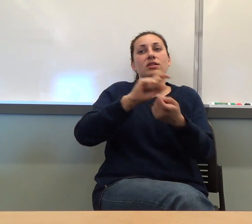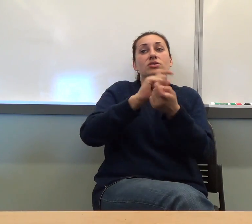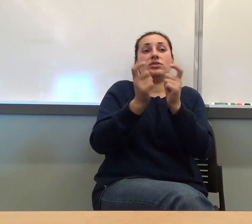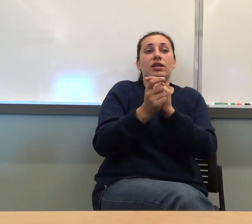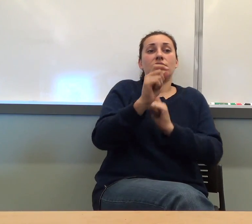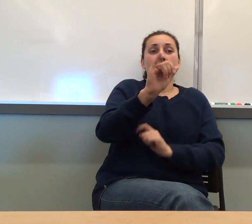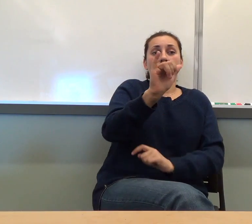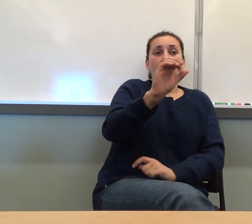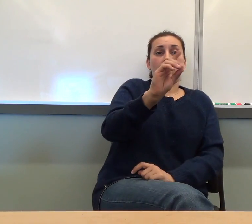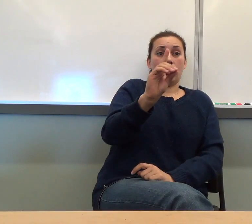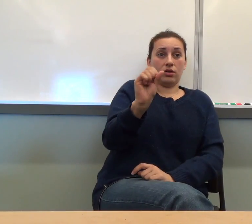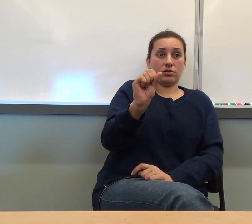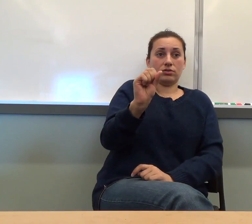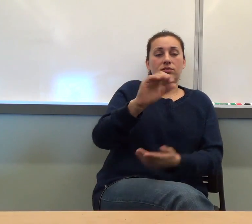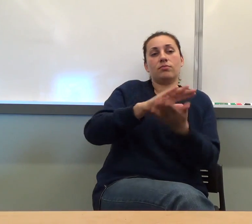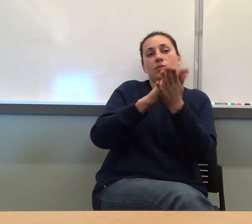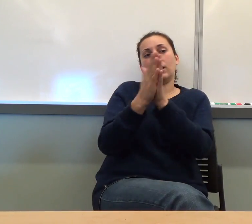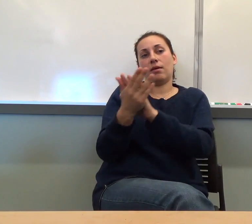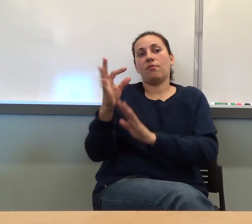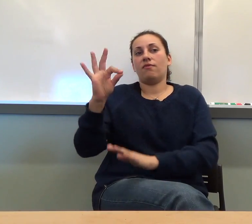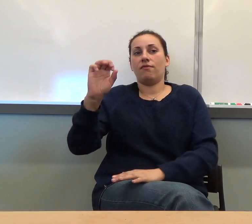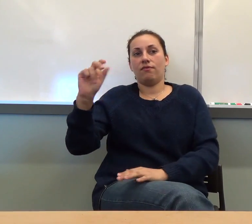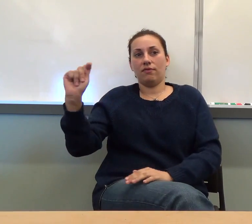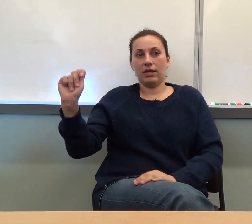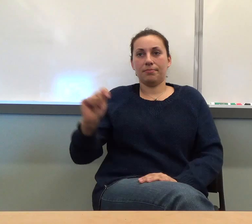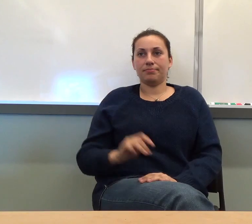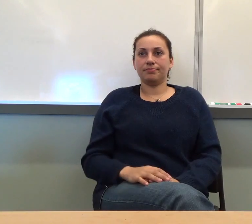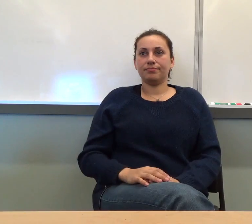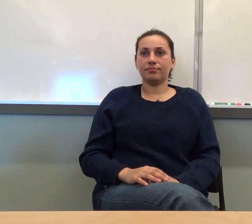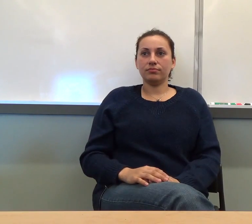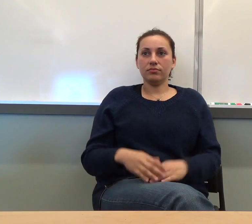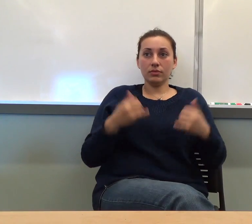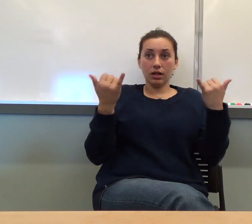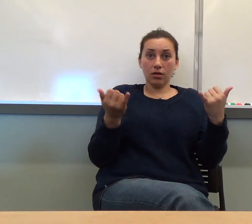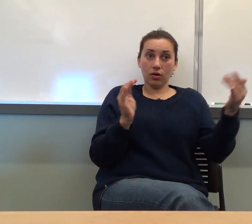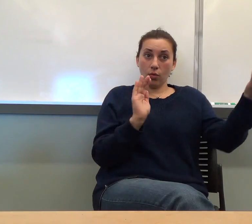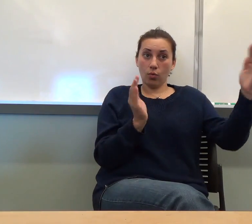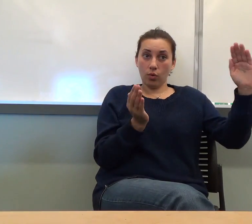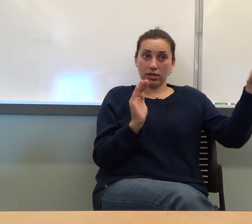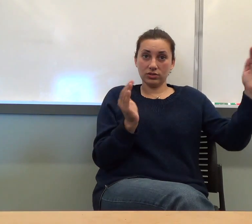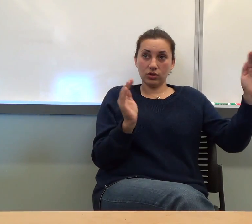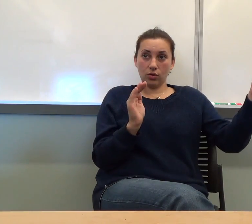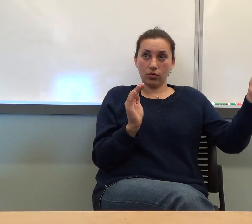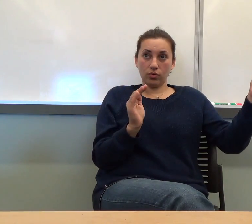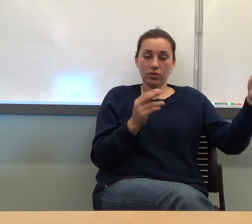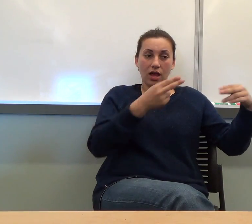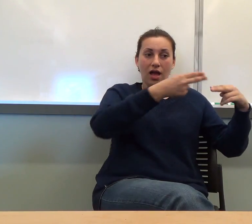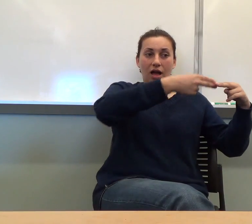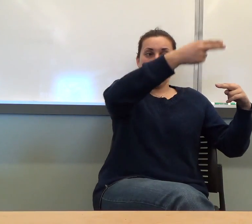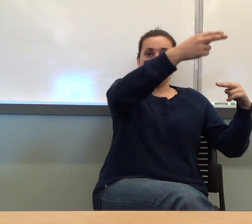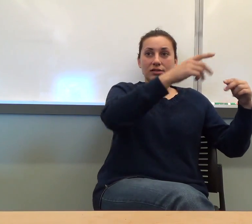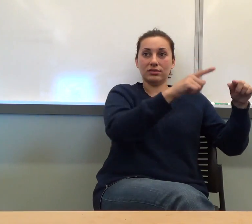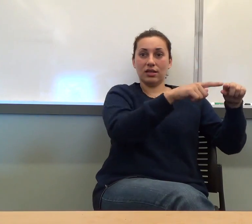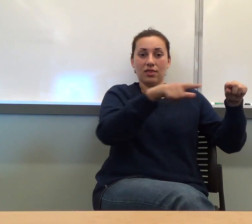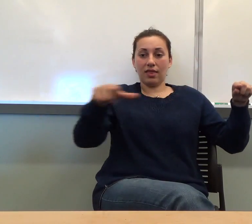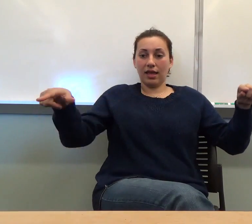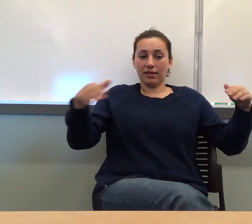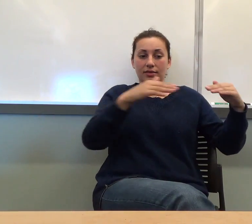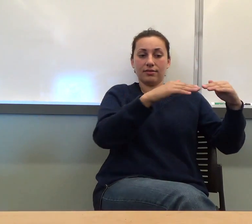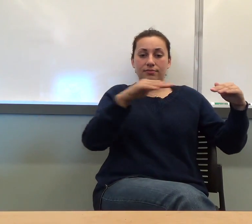36 feet. So now, ratio of length to height would be the ratio of 36 to